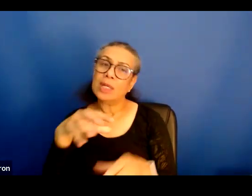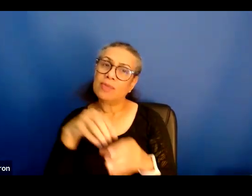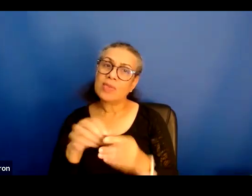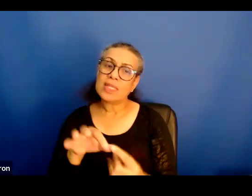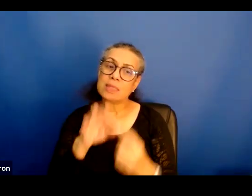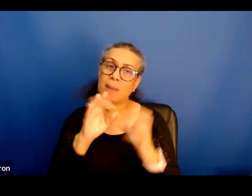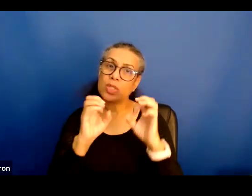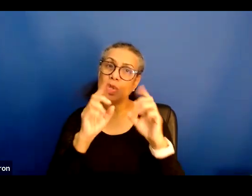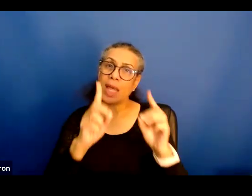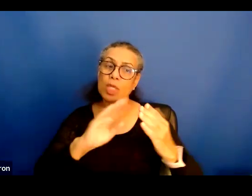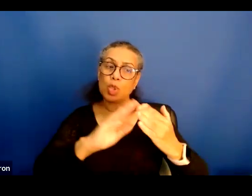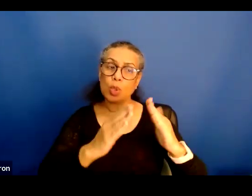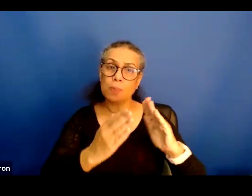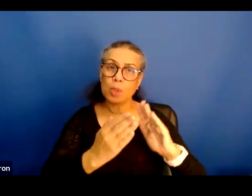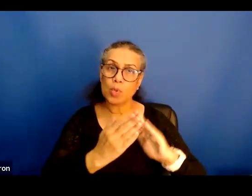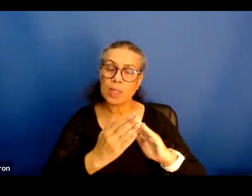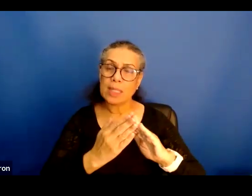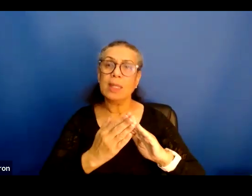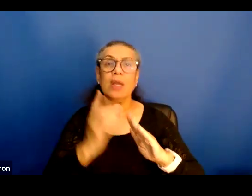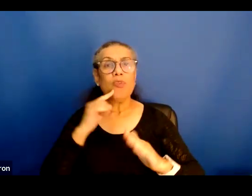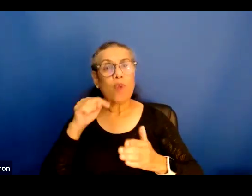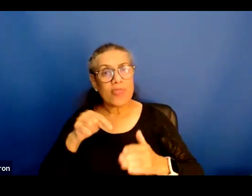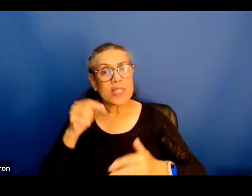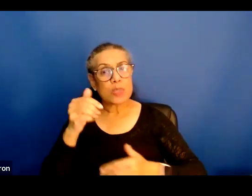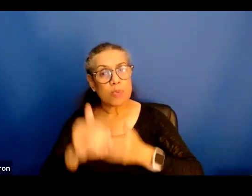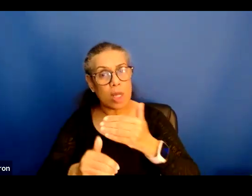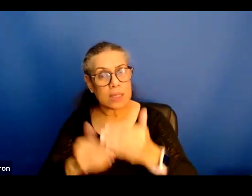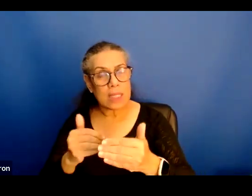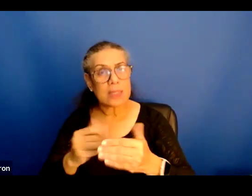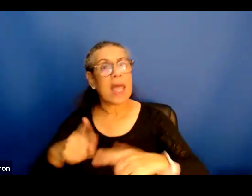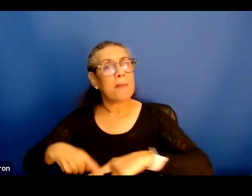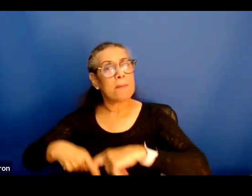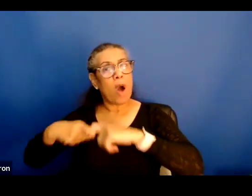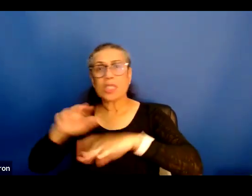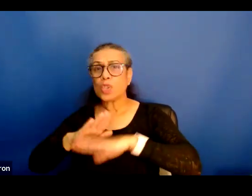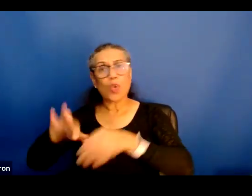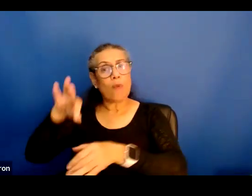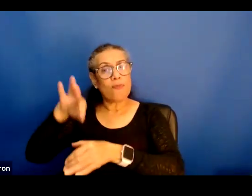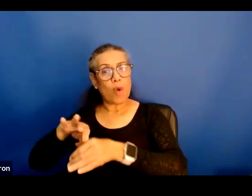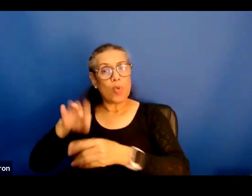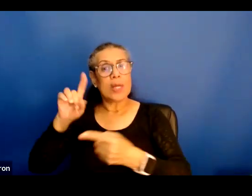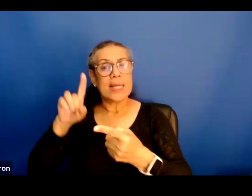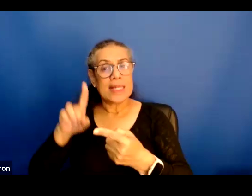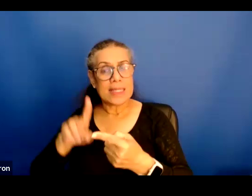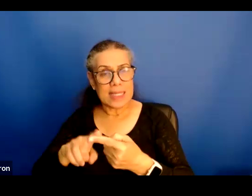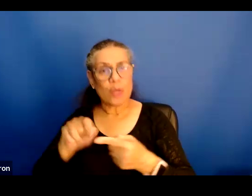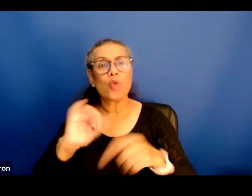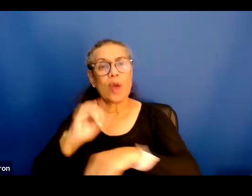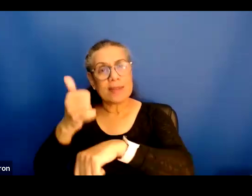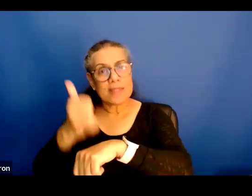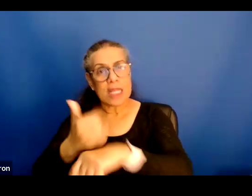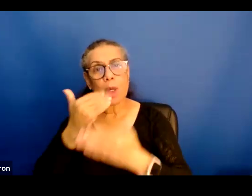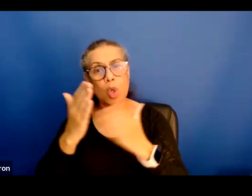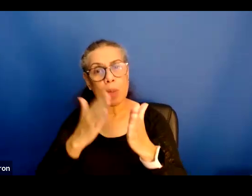education community in this decision-making process. Pause the vote until there's a clear, legally complete, thoughtful plan for our